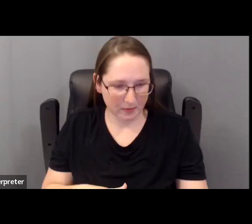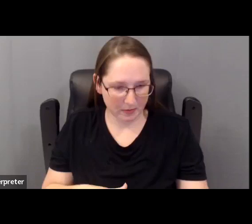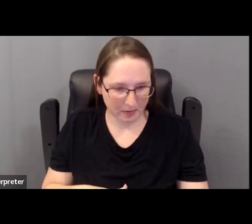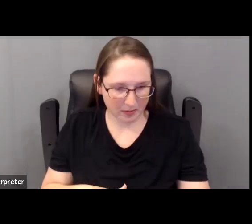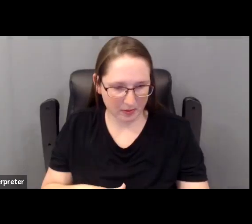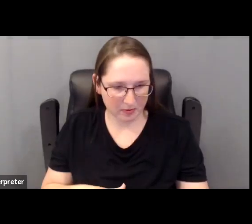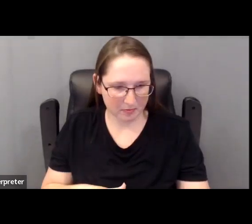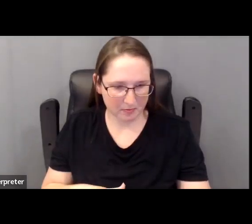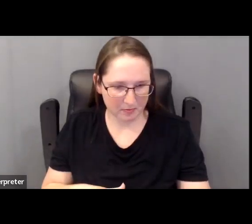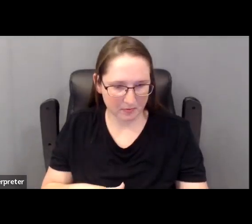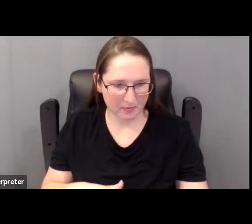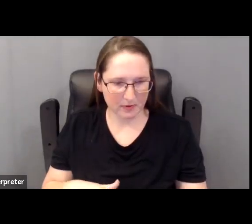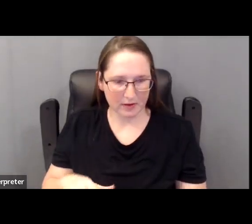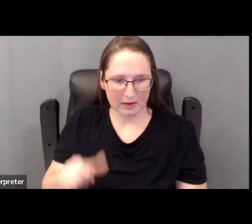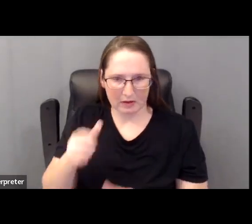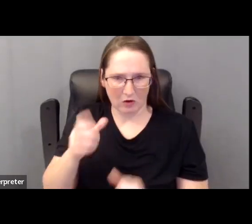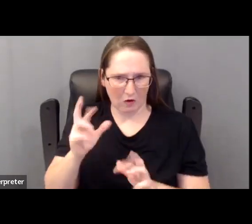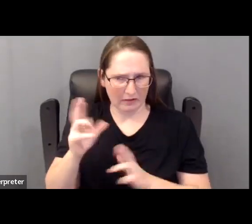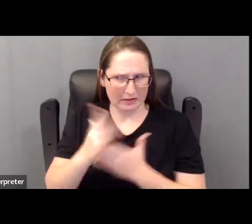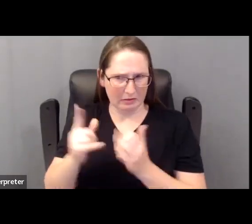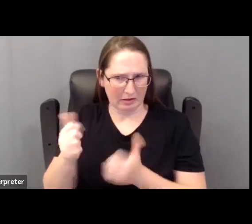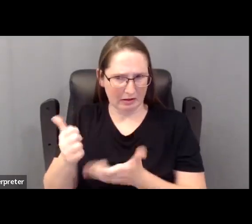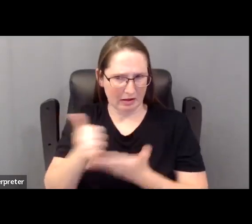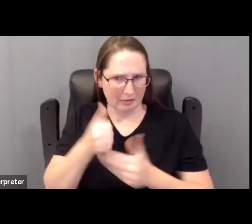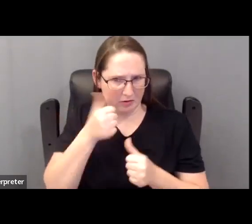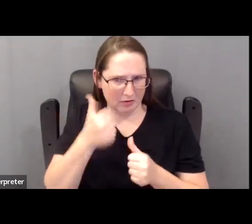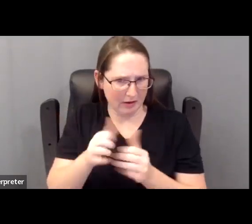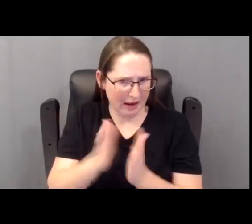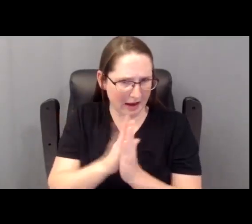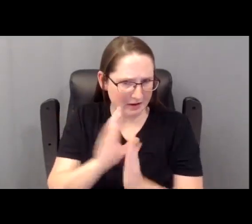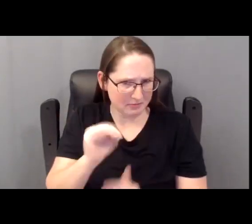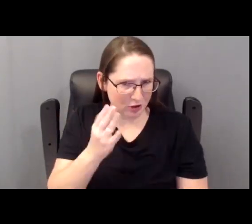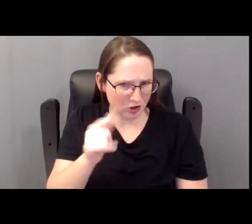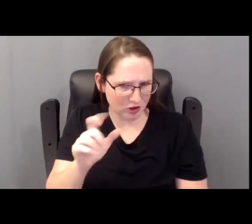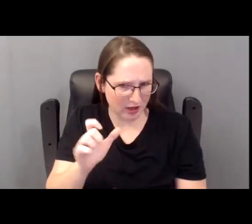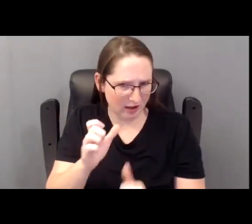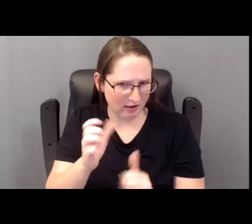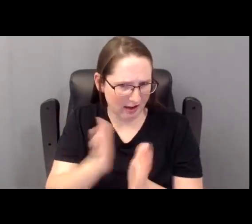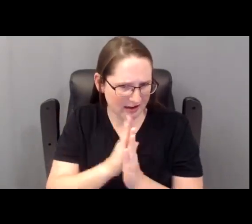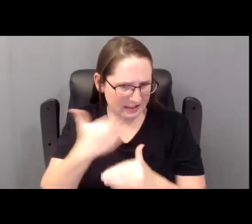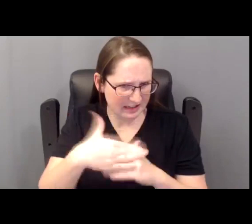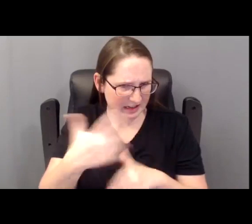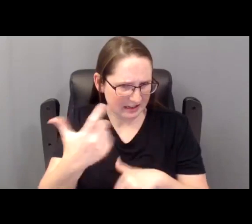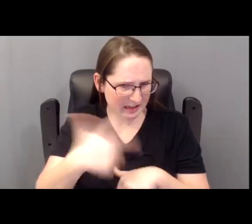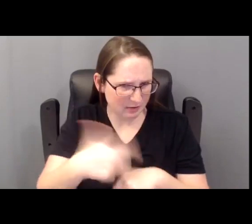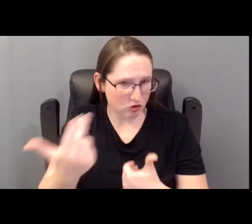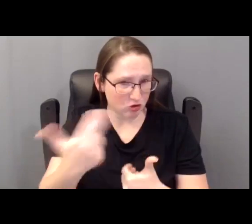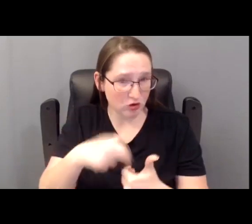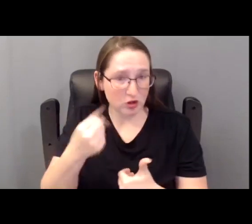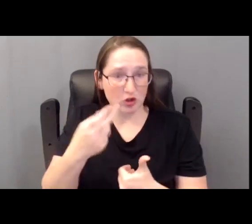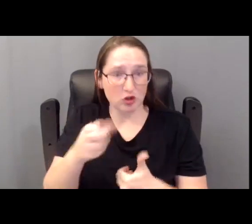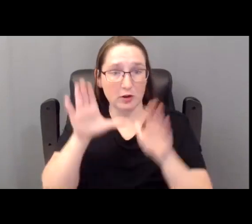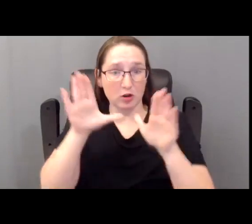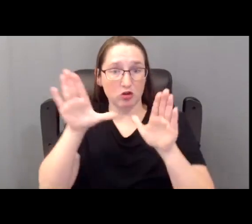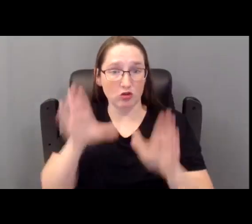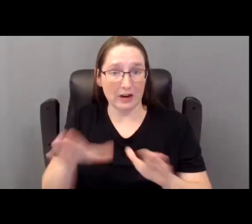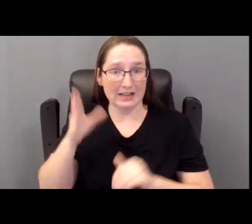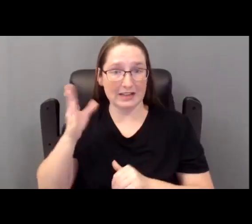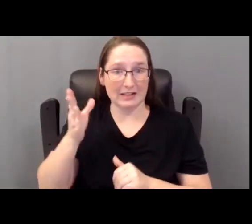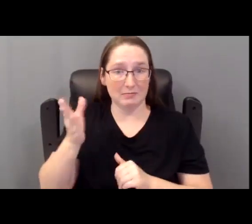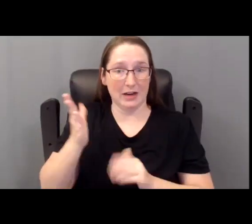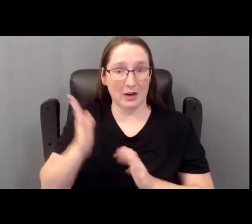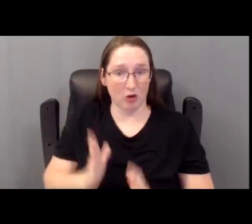someone on our team can help me remember to just ask Michelle to join the group next time. I think she'd be a great guest speaker